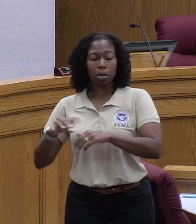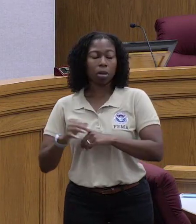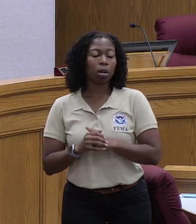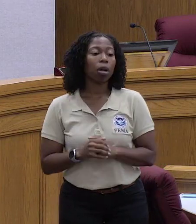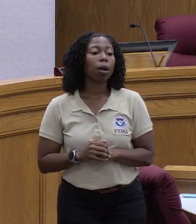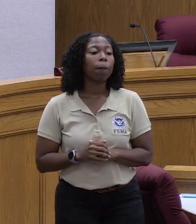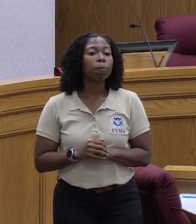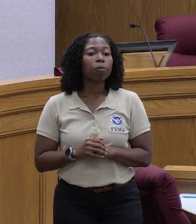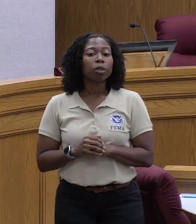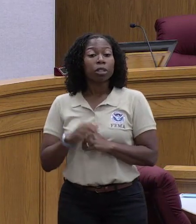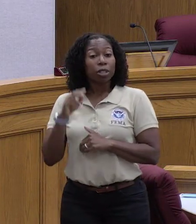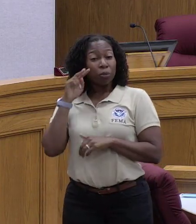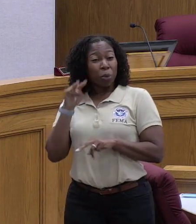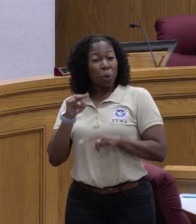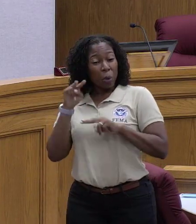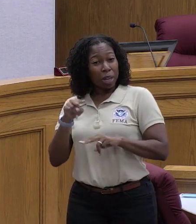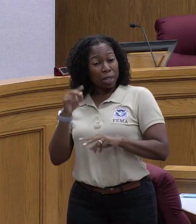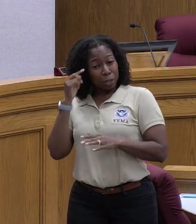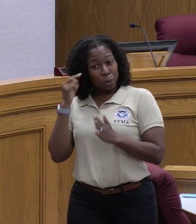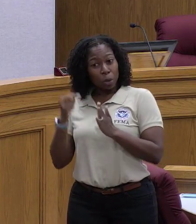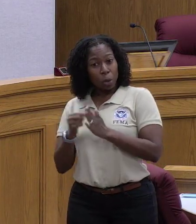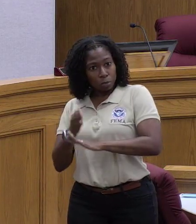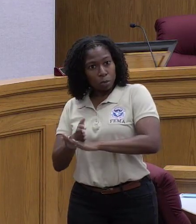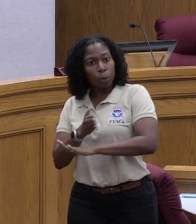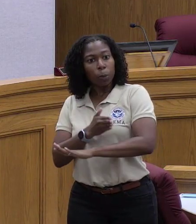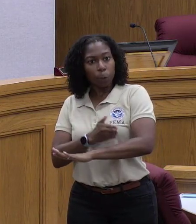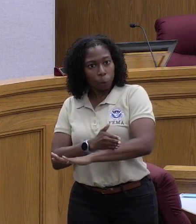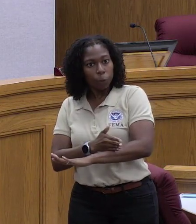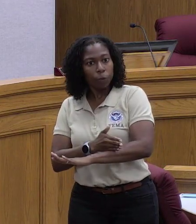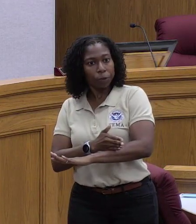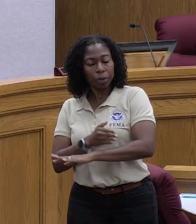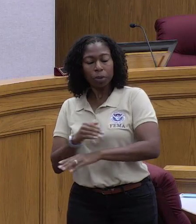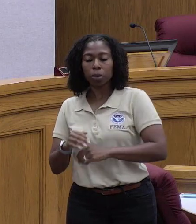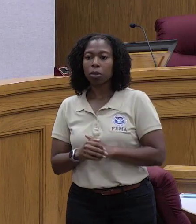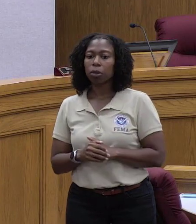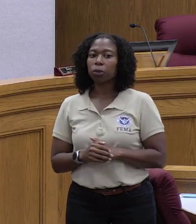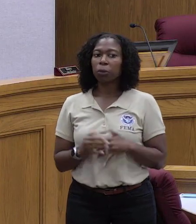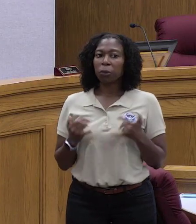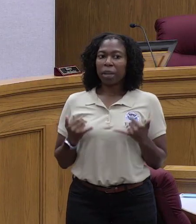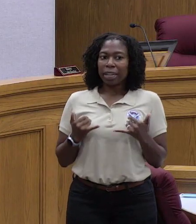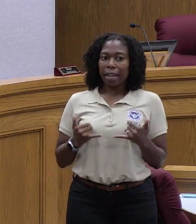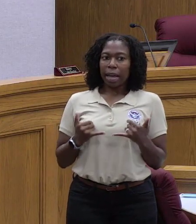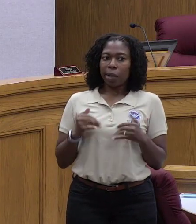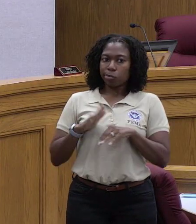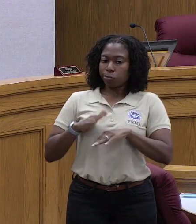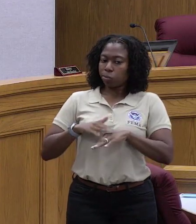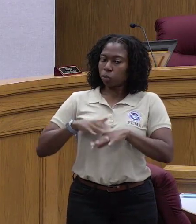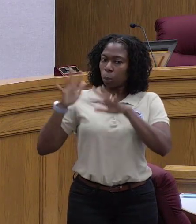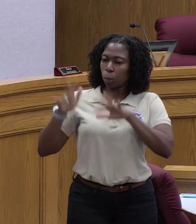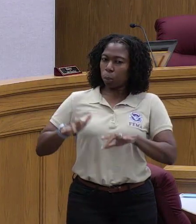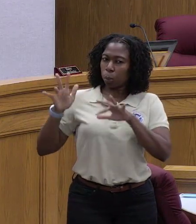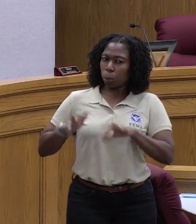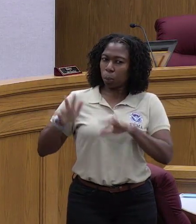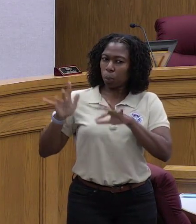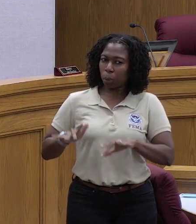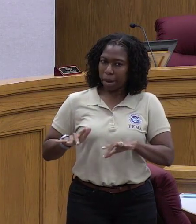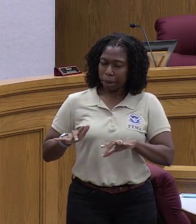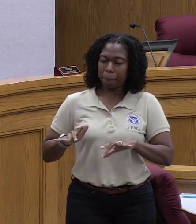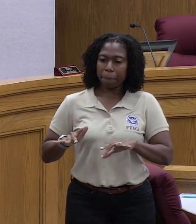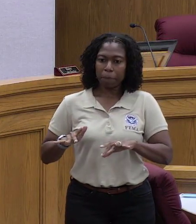area. I think the main threat is still rain here and later in the week as this storm